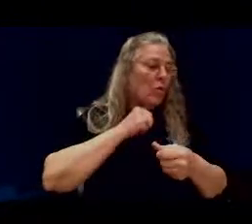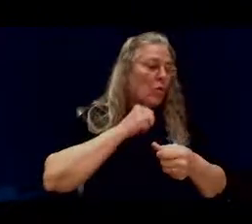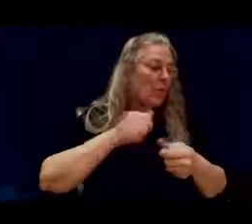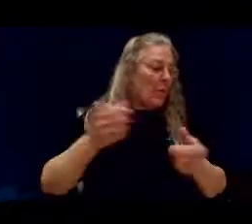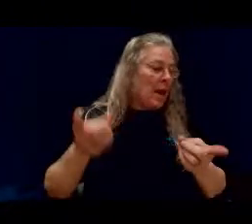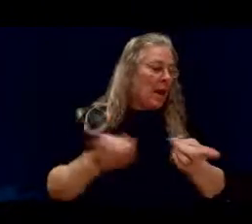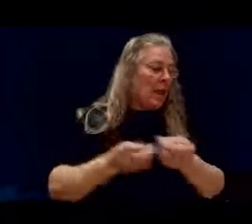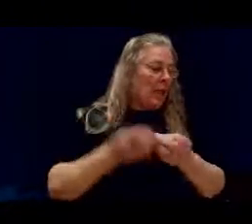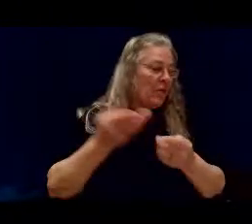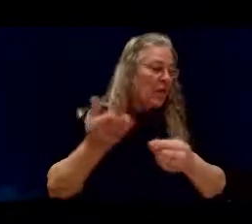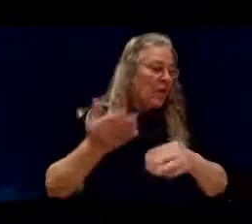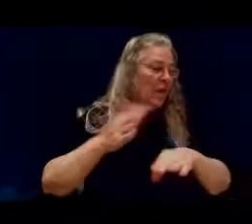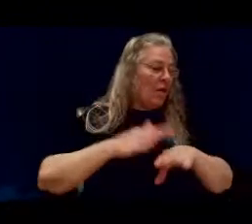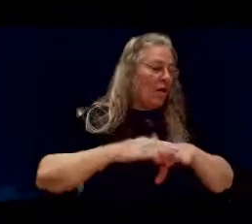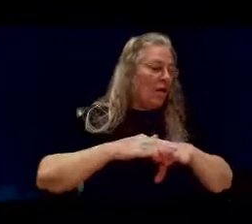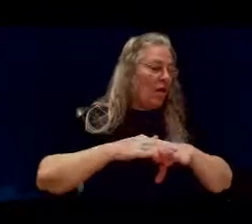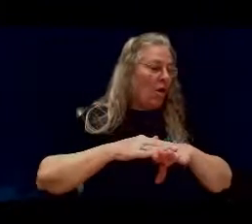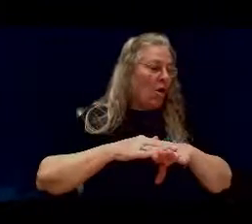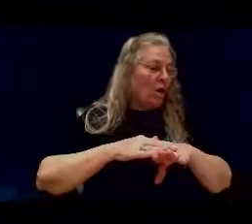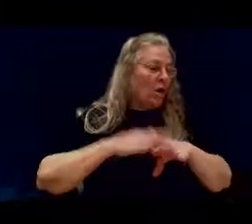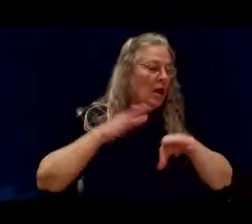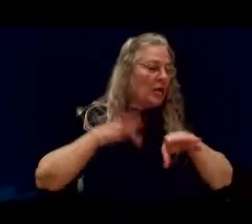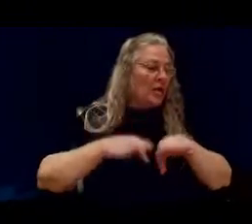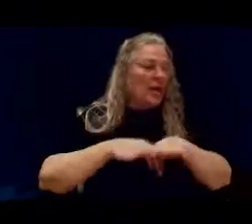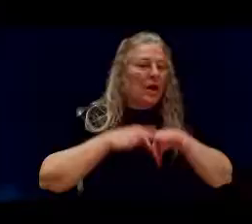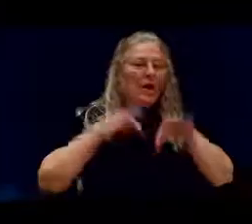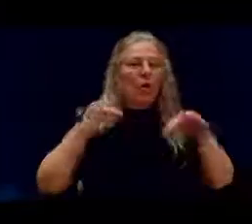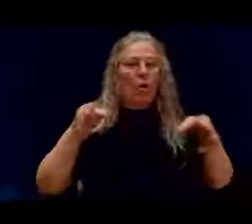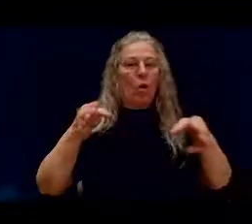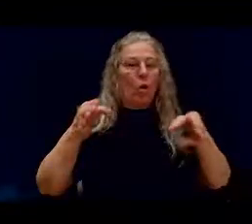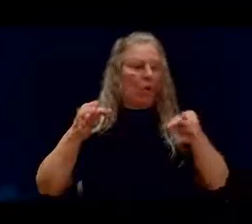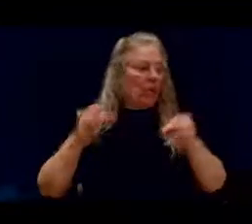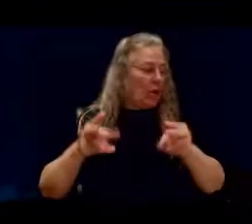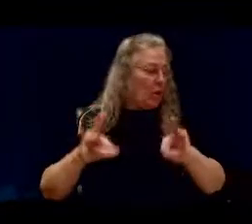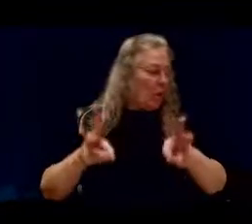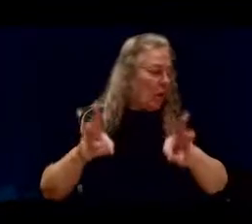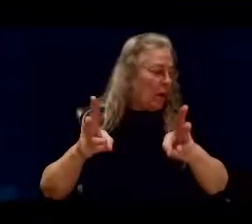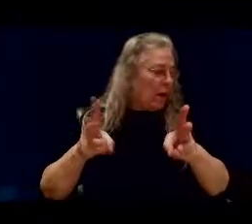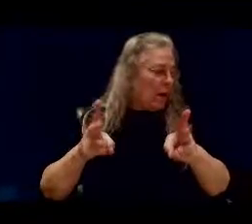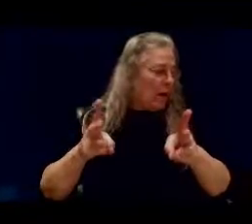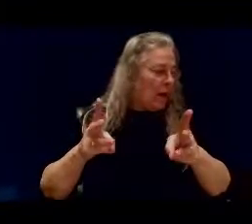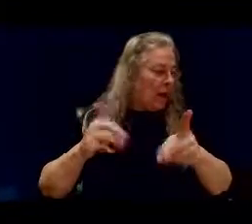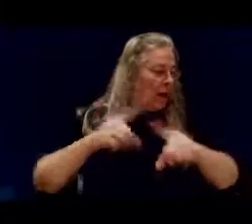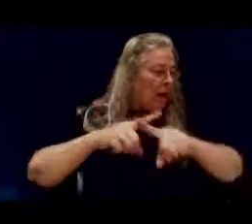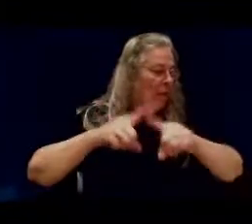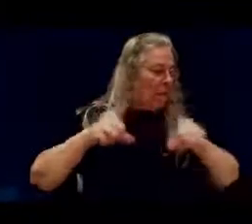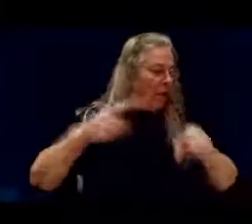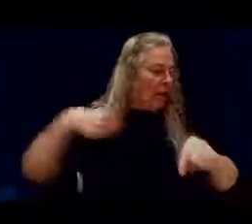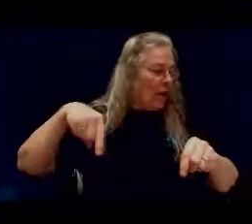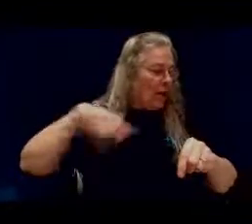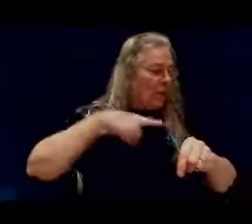nor met thee on the open way. But